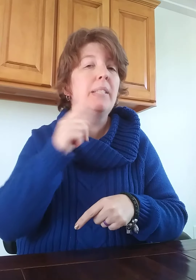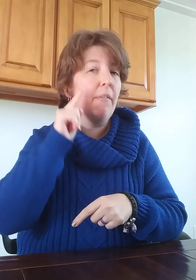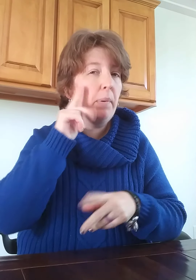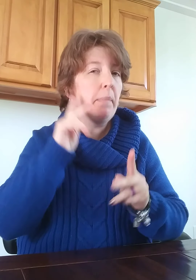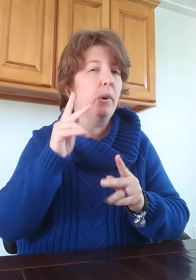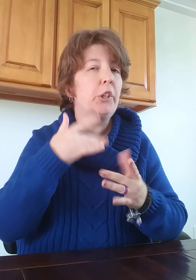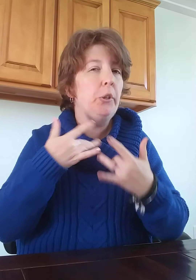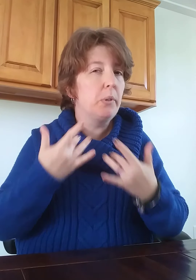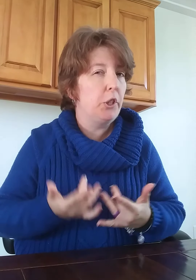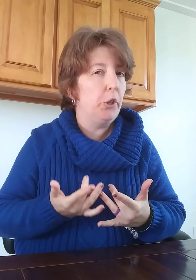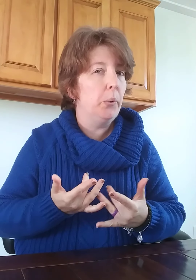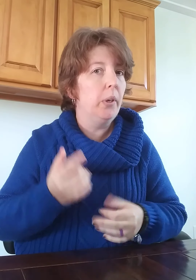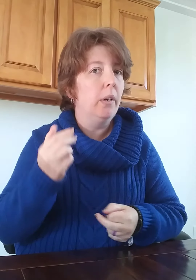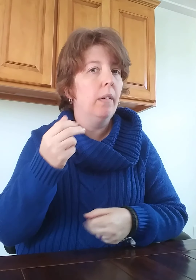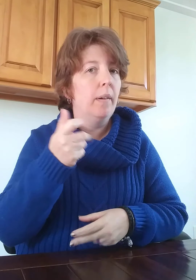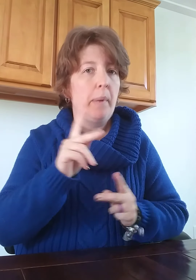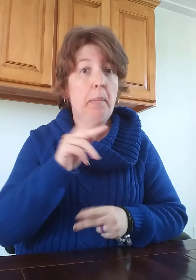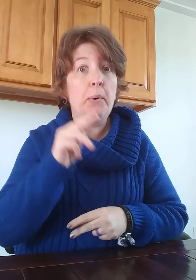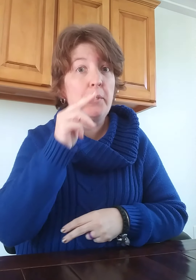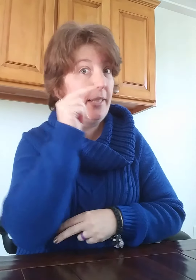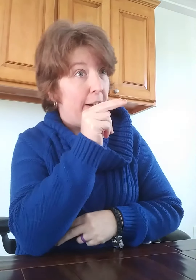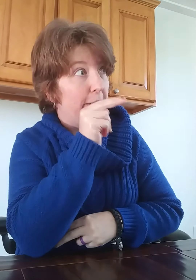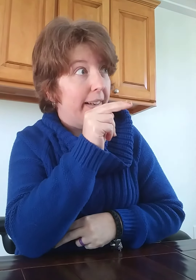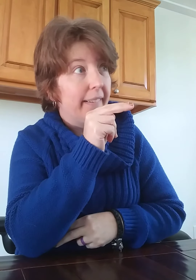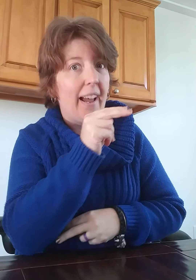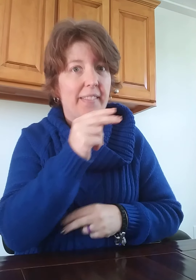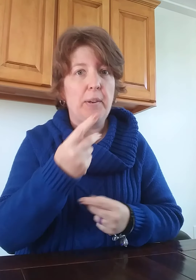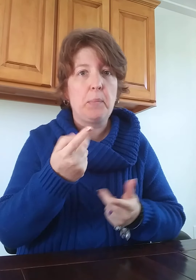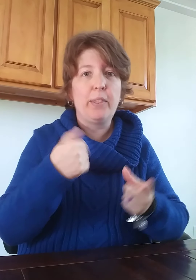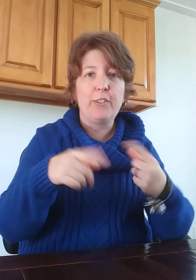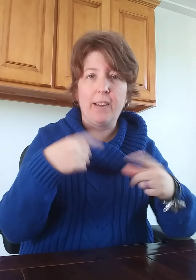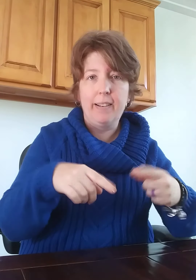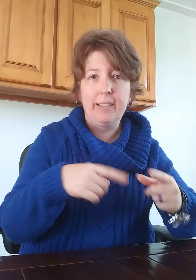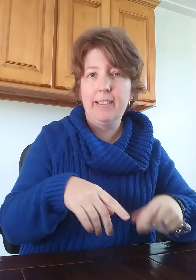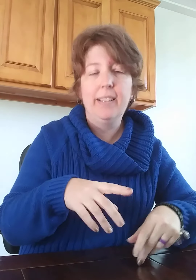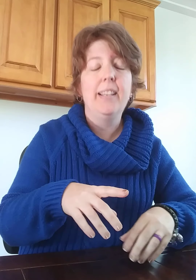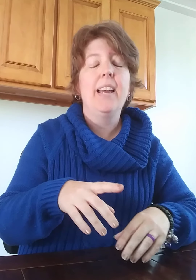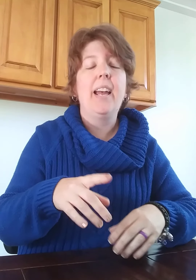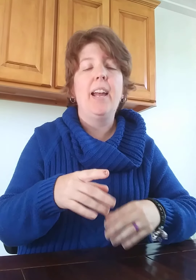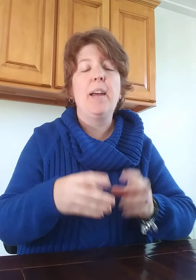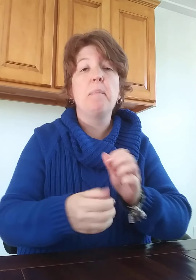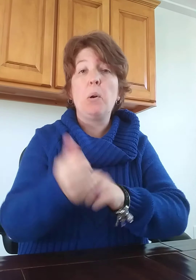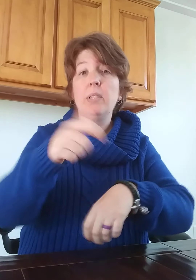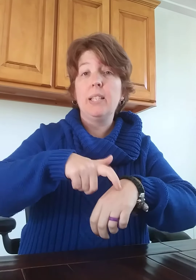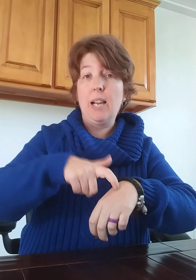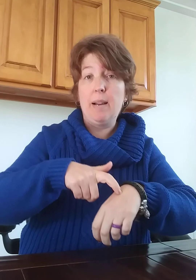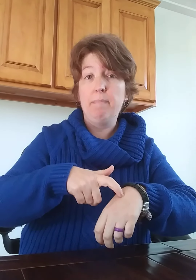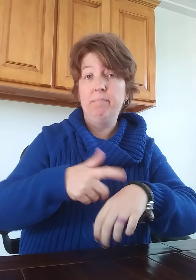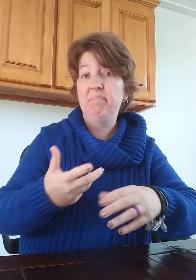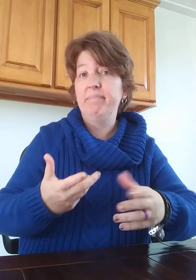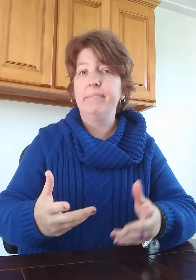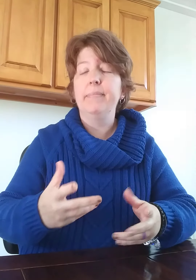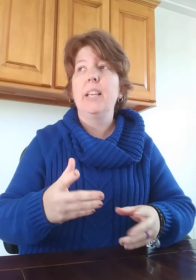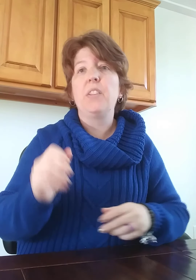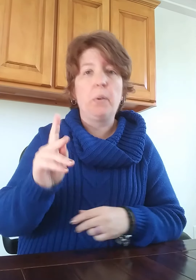deaf people are used to people staring at them when they're signing. And most of the time, they're okay